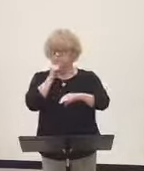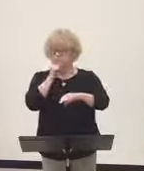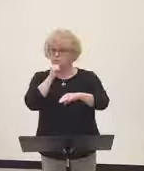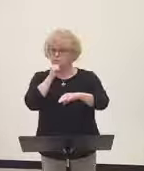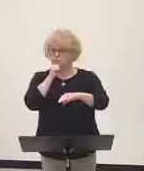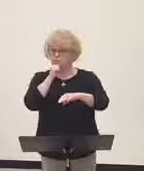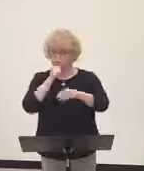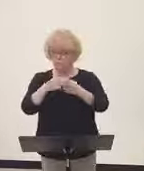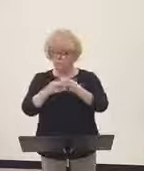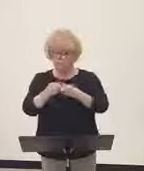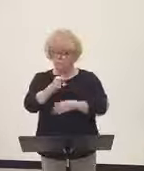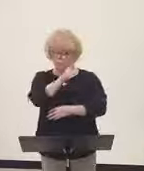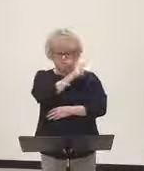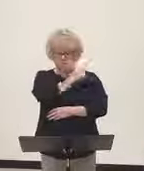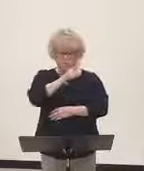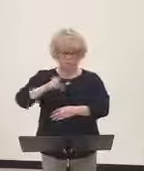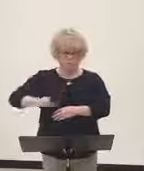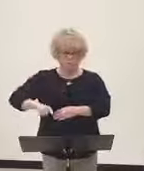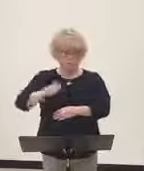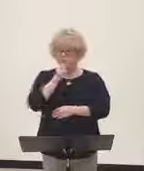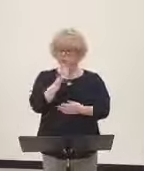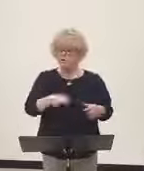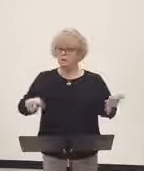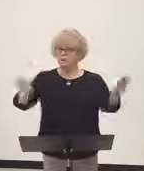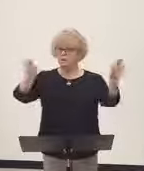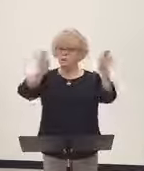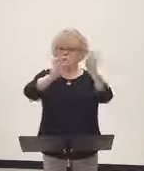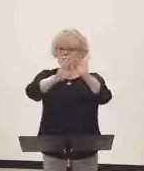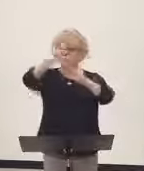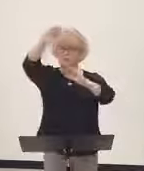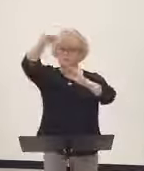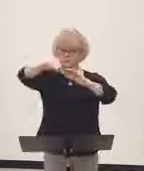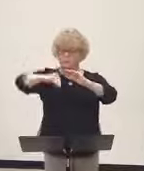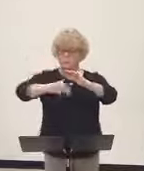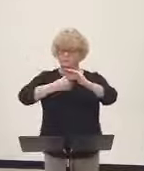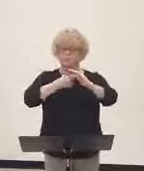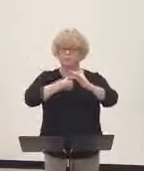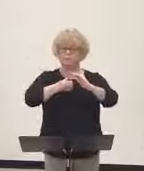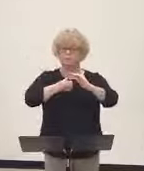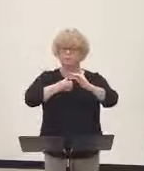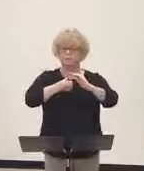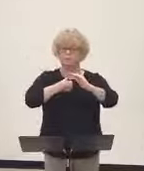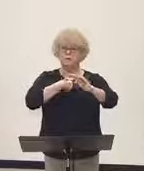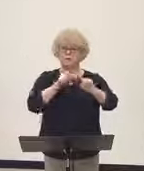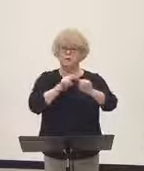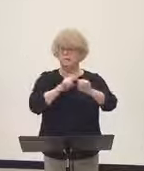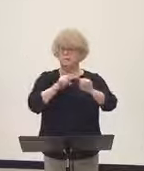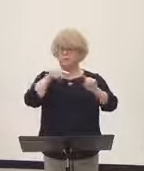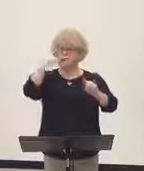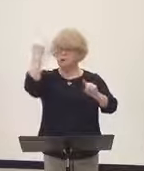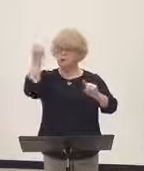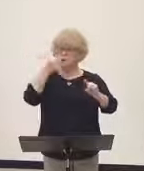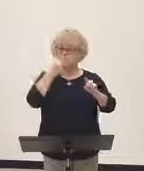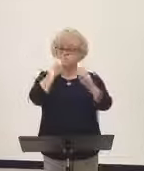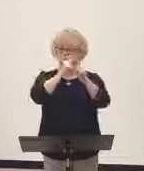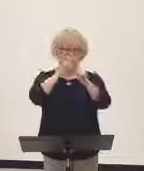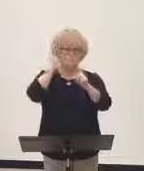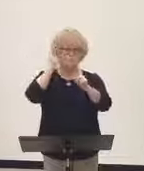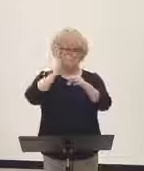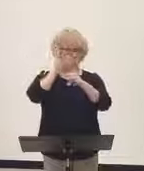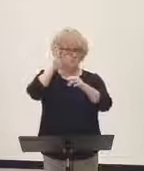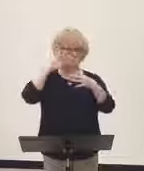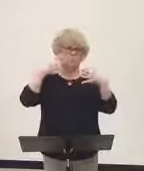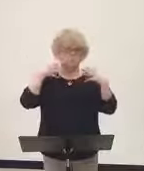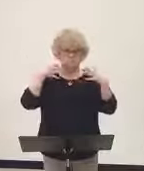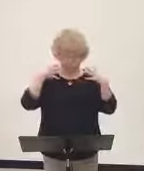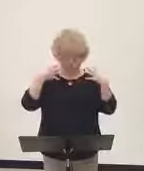to the supper of the Lamb. Lord, I am not worthy that you should enter under my roof, but only say